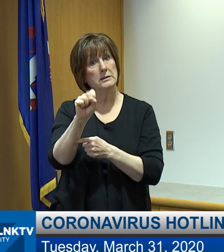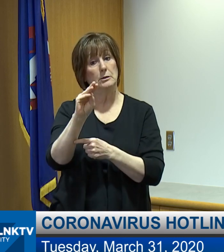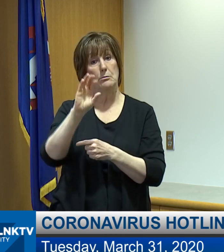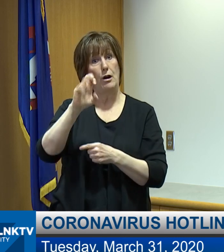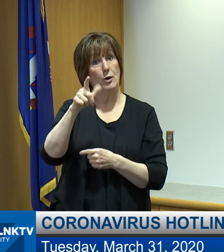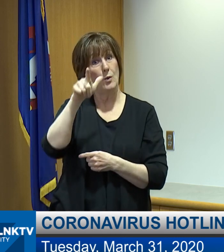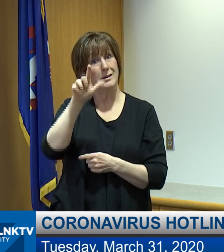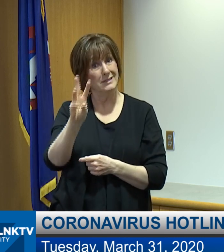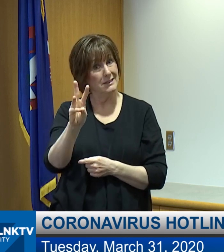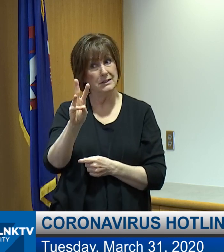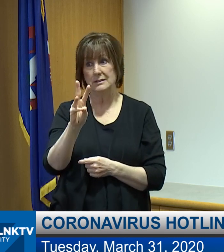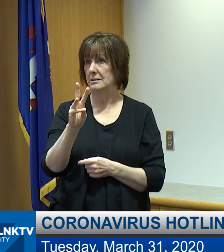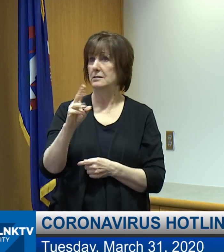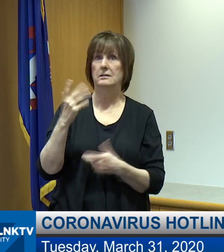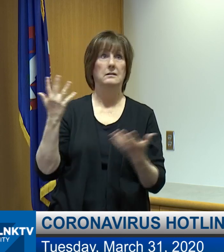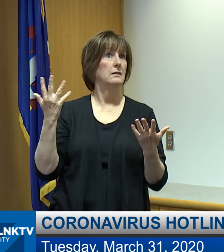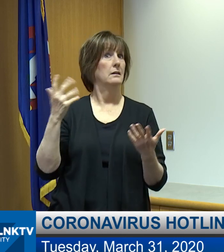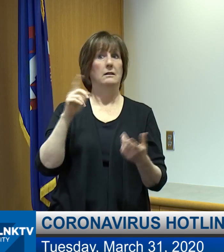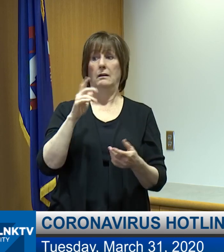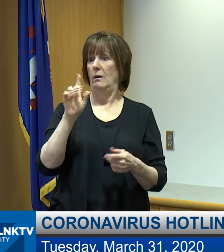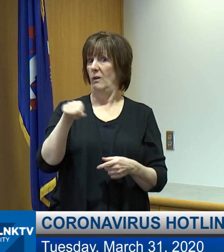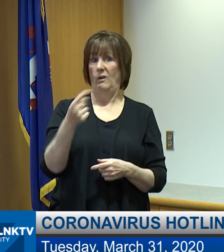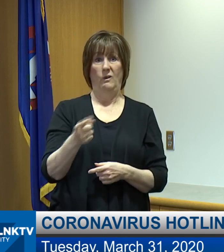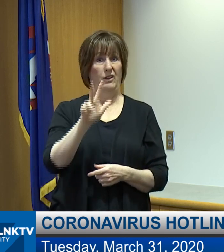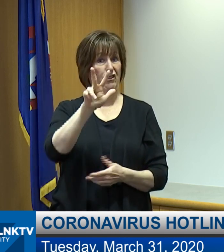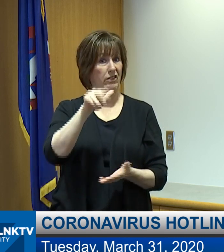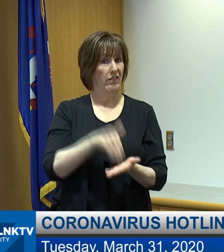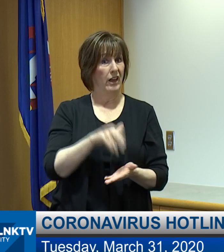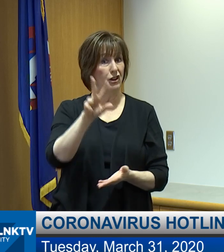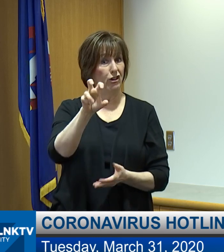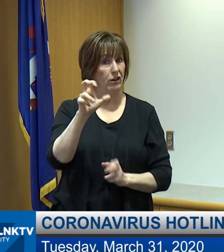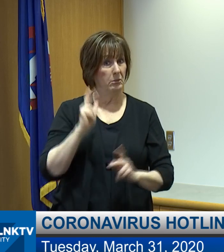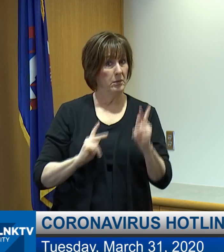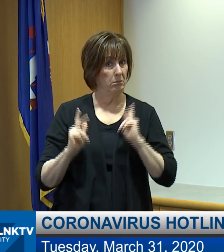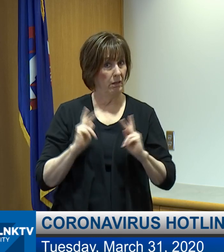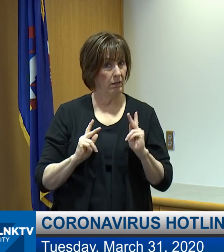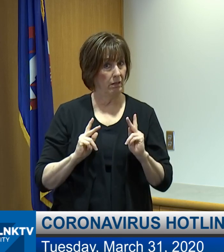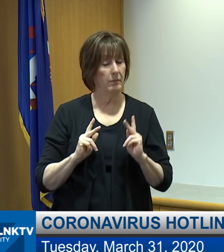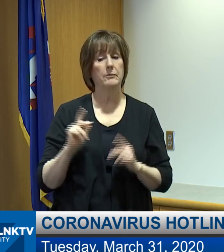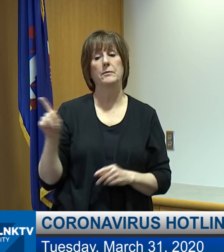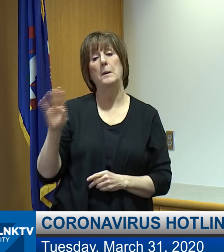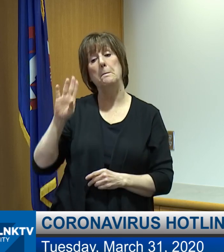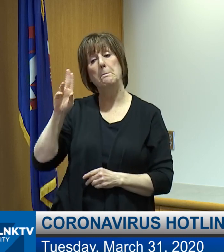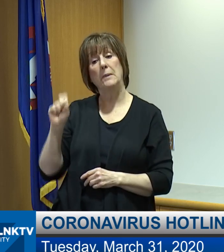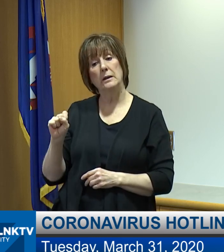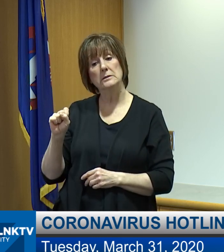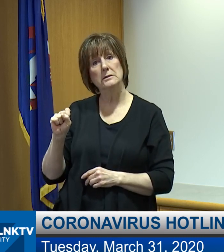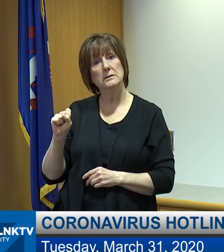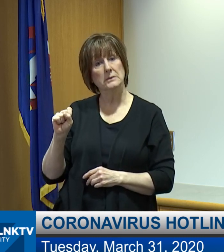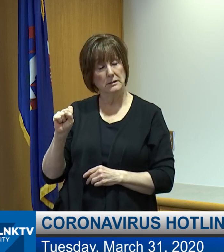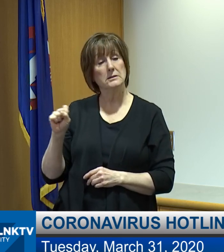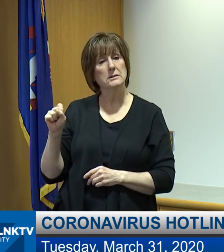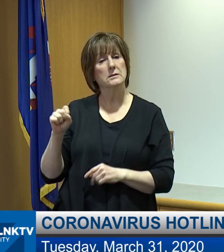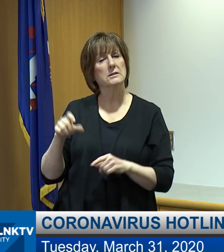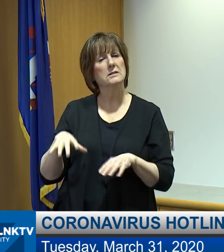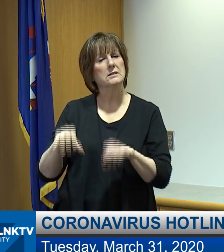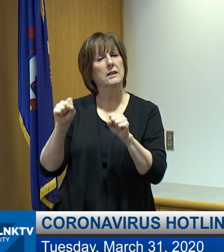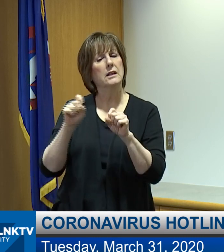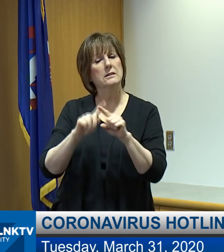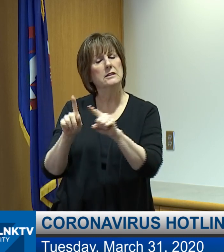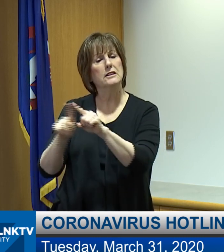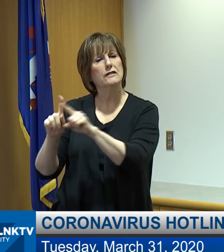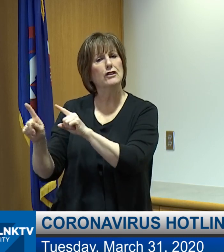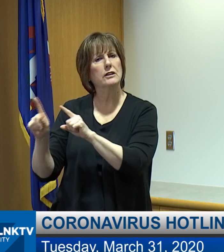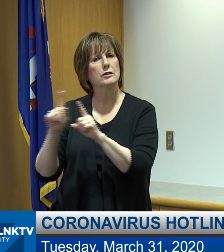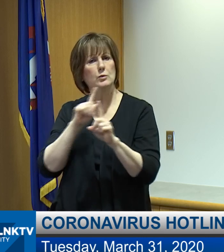an all-time low of 3,200 passengers. StarTran, as an organization, is taking several actions to